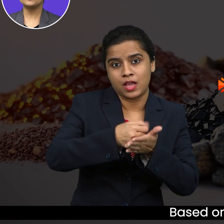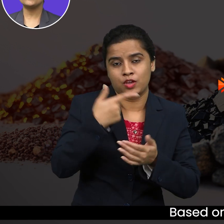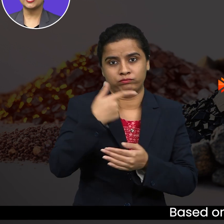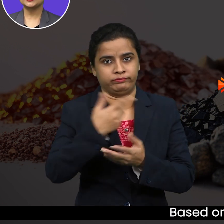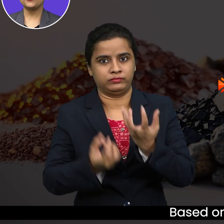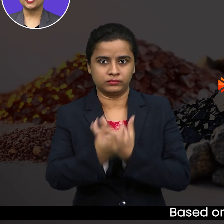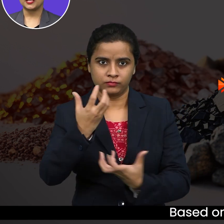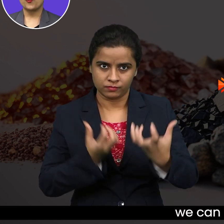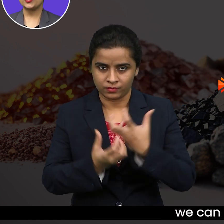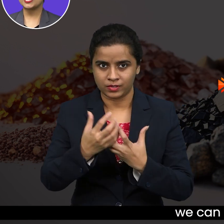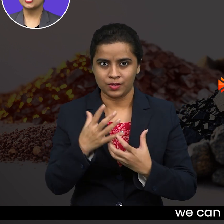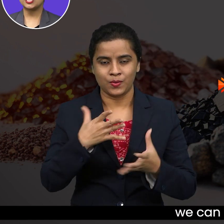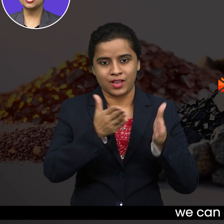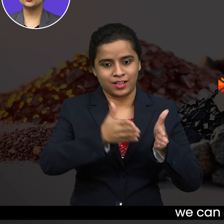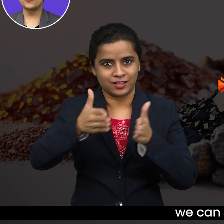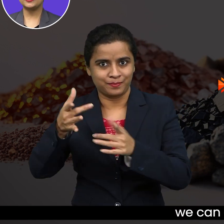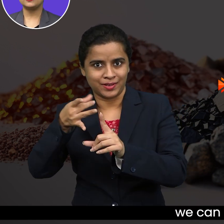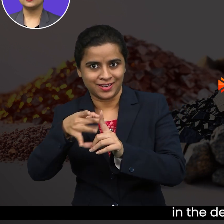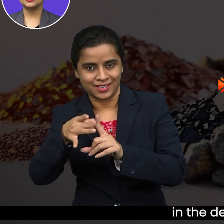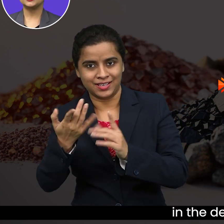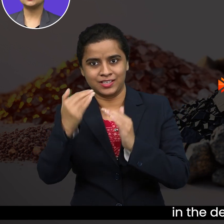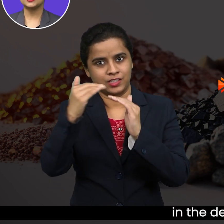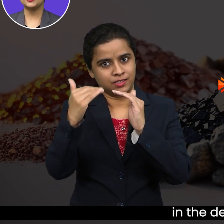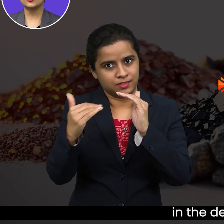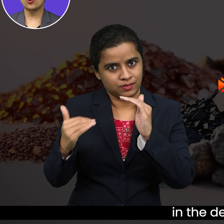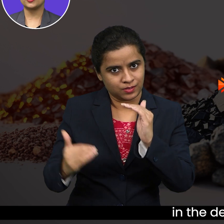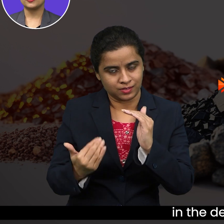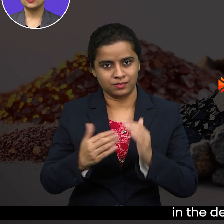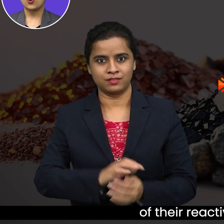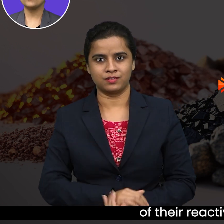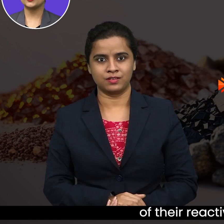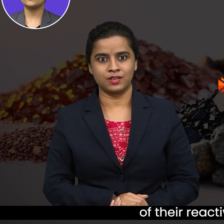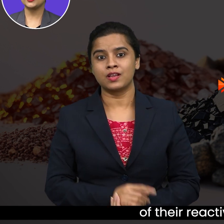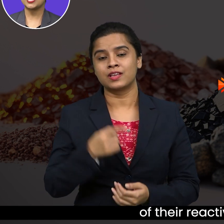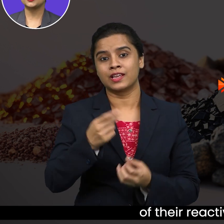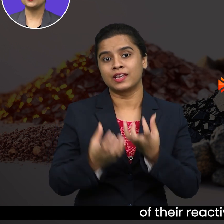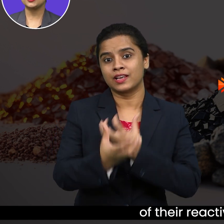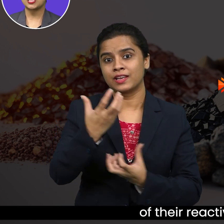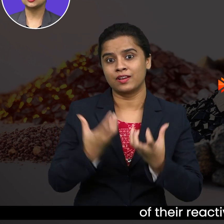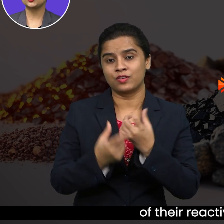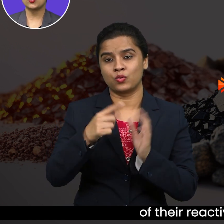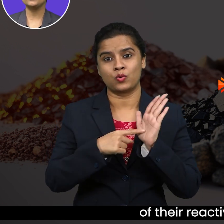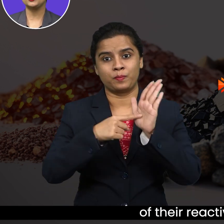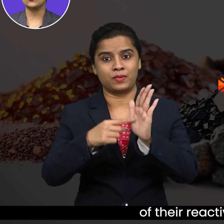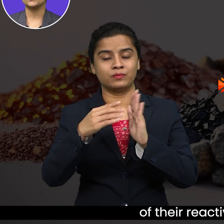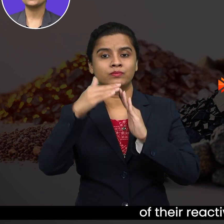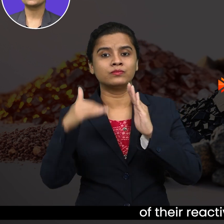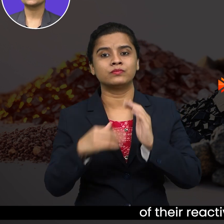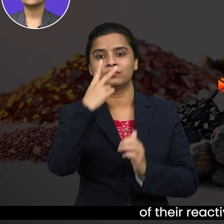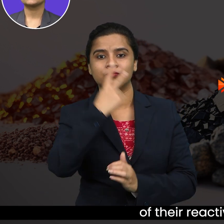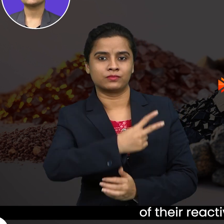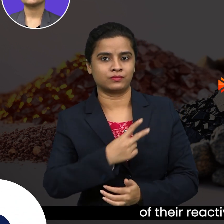Based on their reactivity, we can arrange metal in the descending order of their reactivity as shown